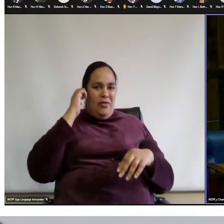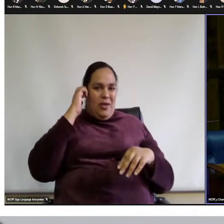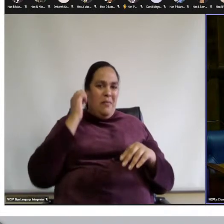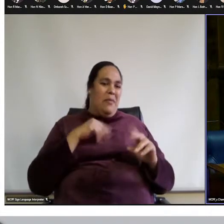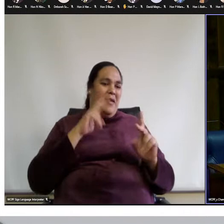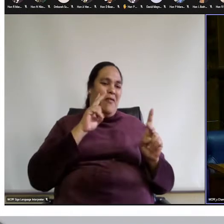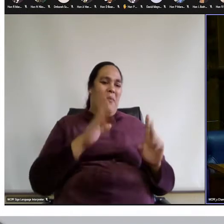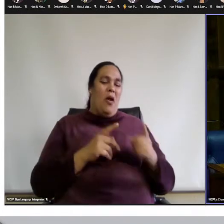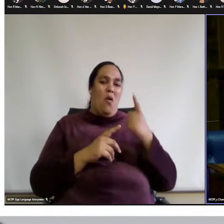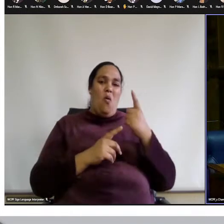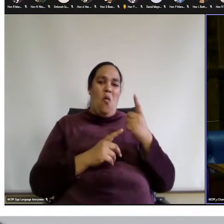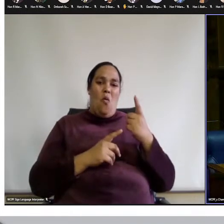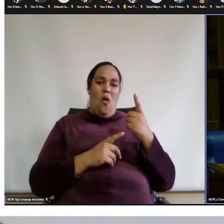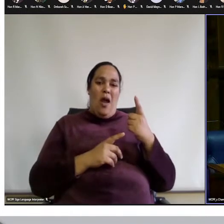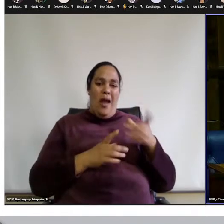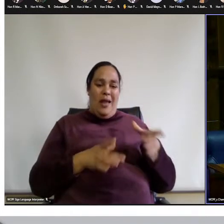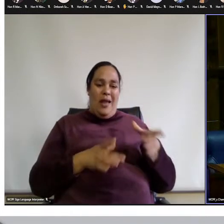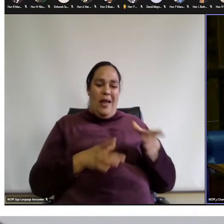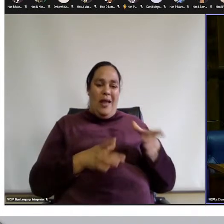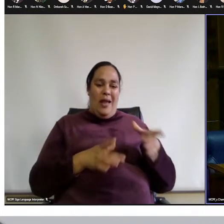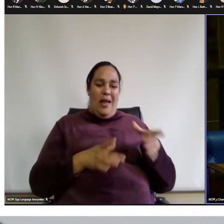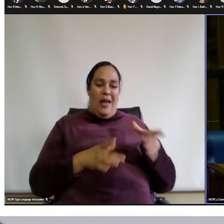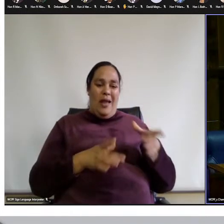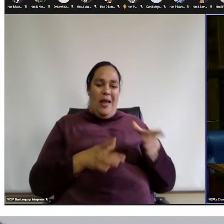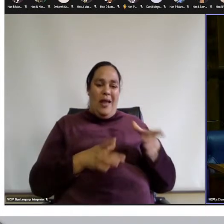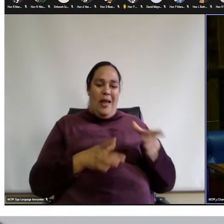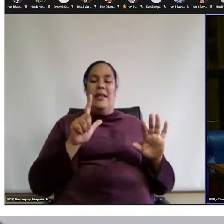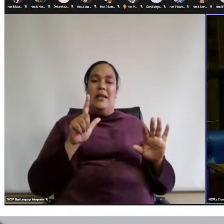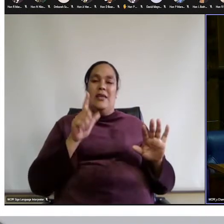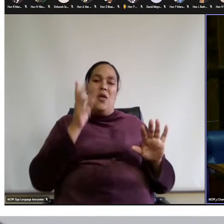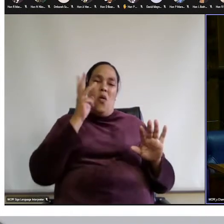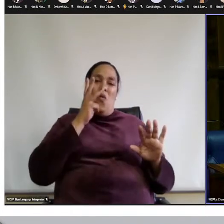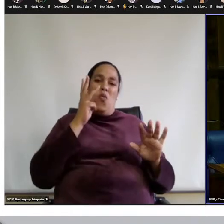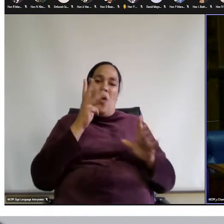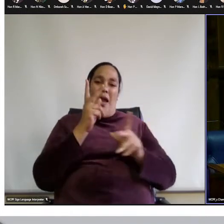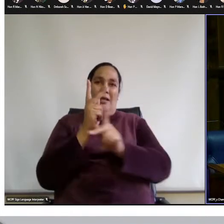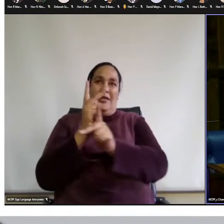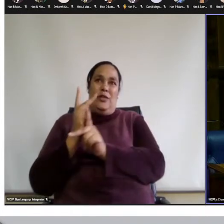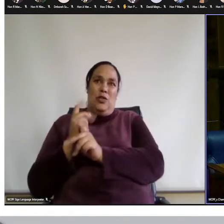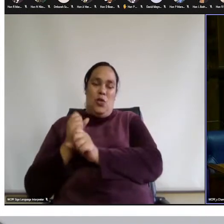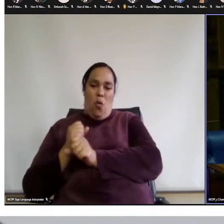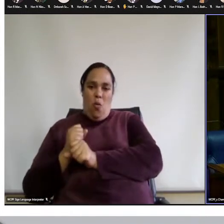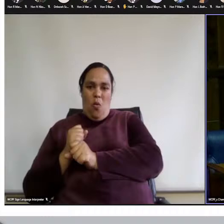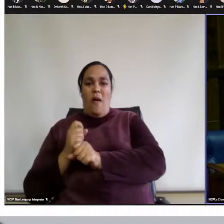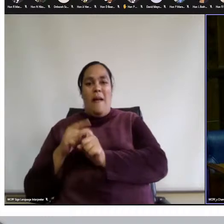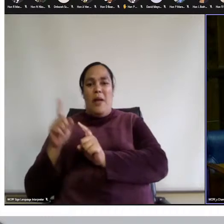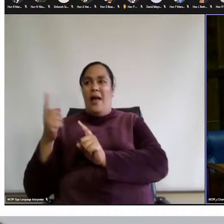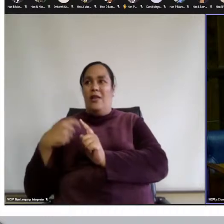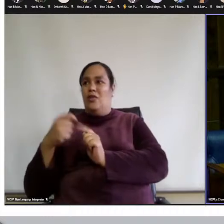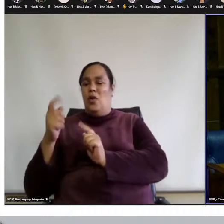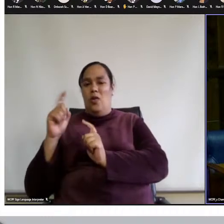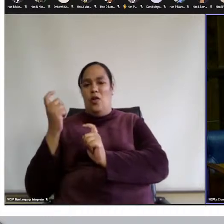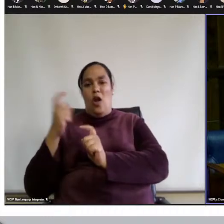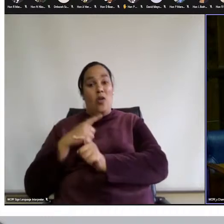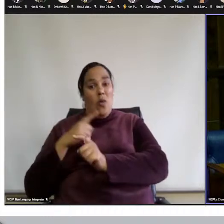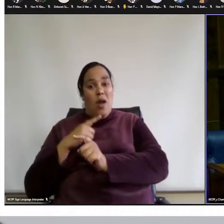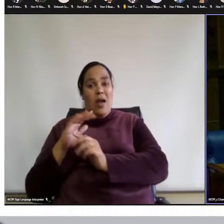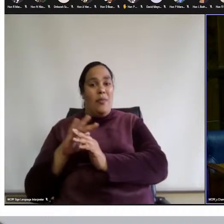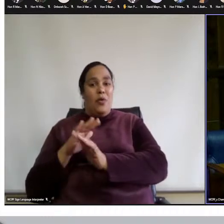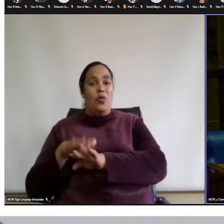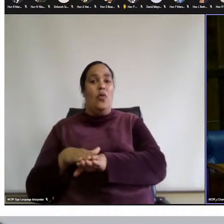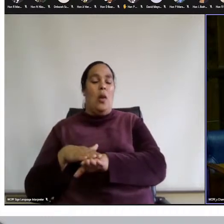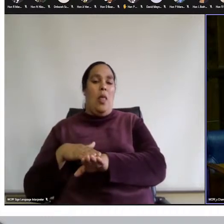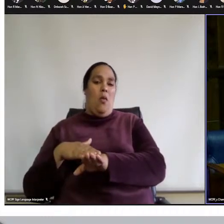one cellar that had more than 10 million liters of wine in store, and that couldn't be sold, obviously, because there were